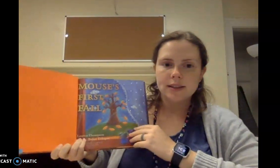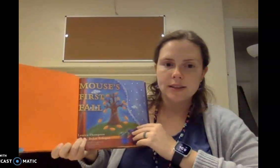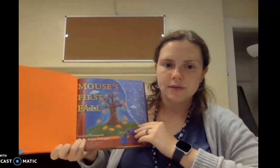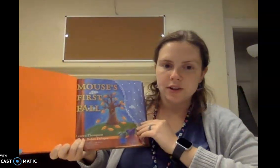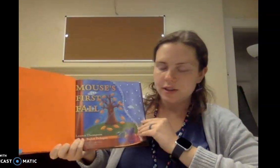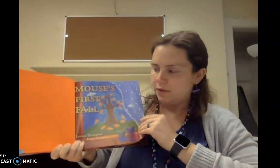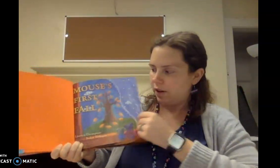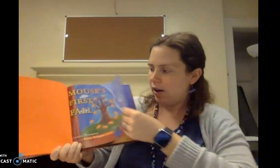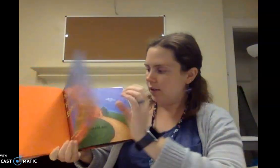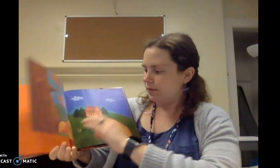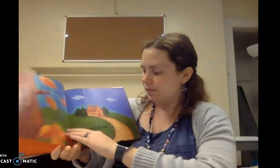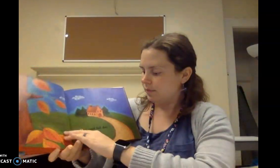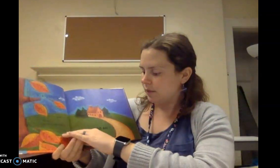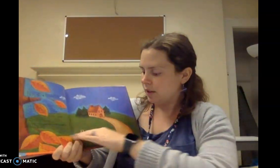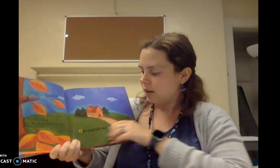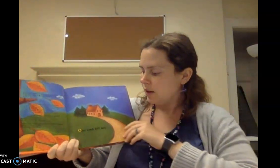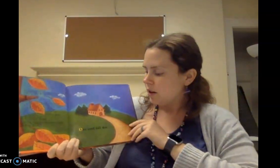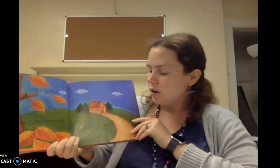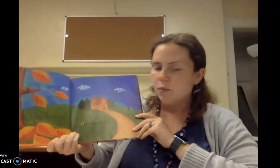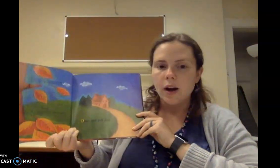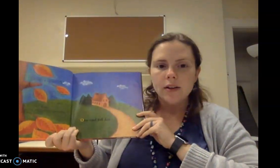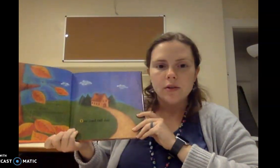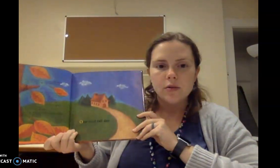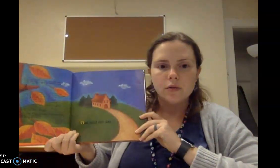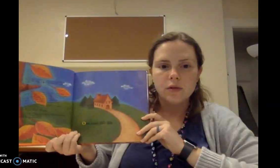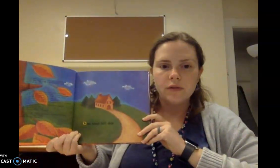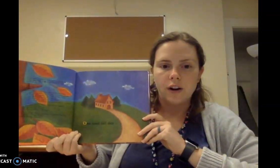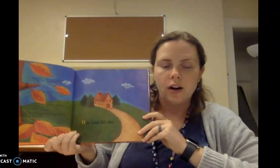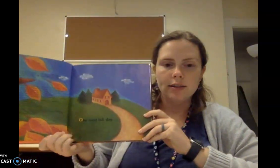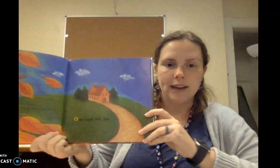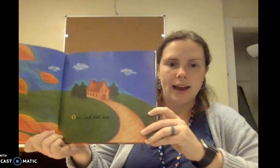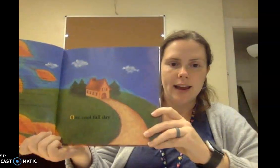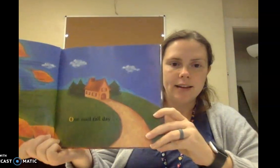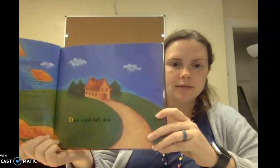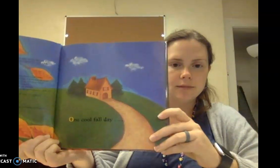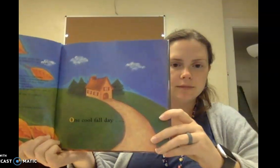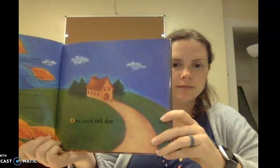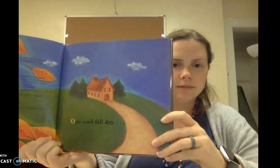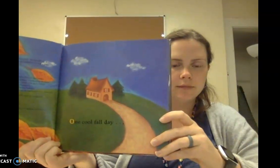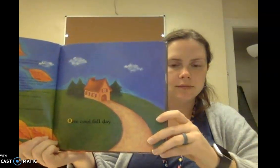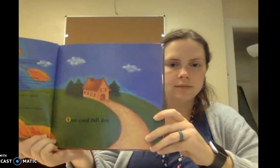Mouse's First Fall. One cool fall day,